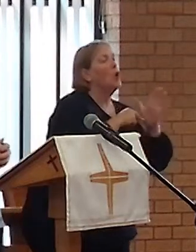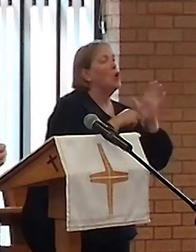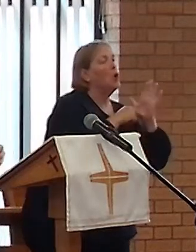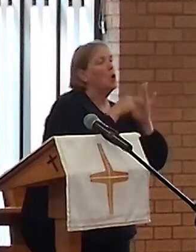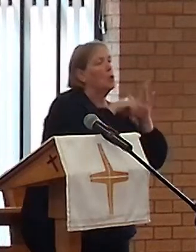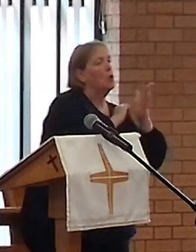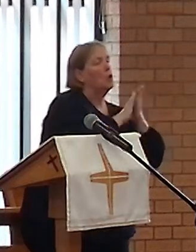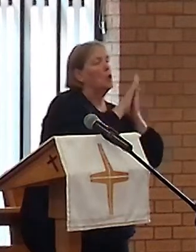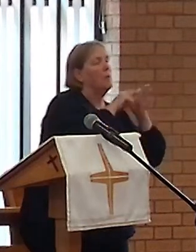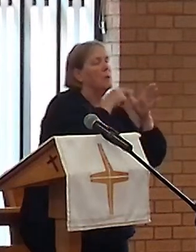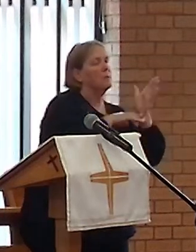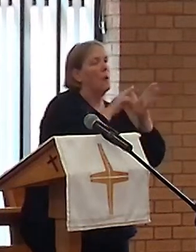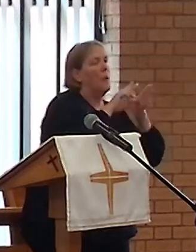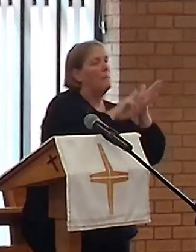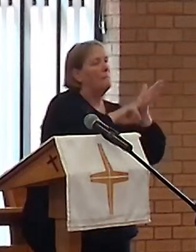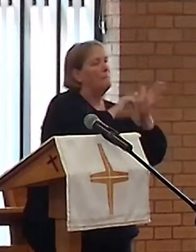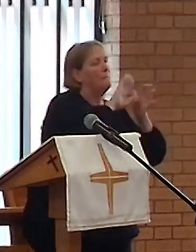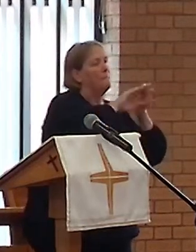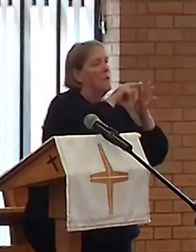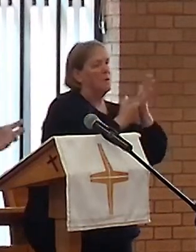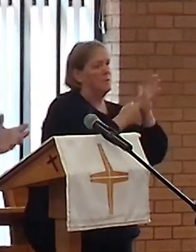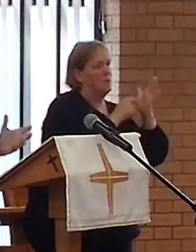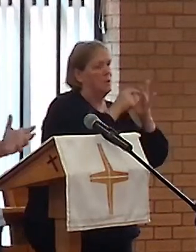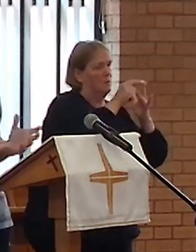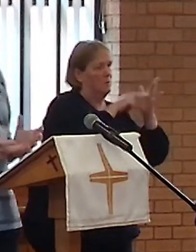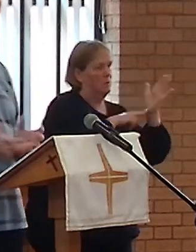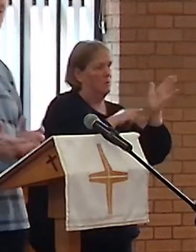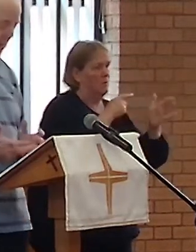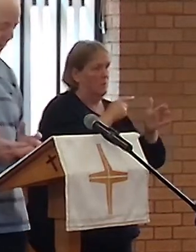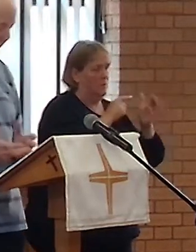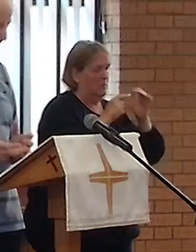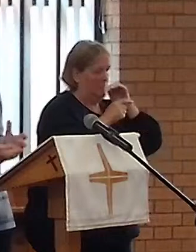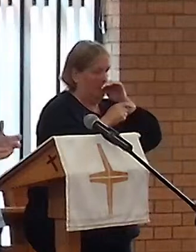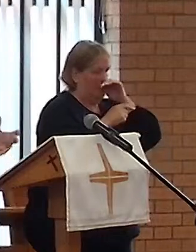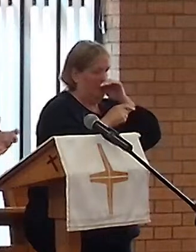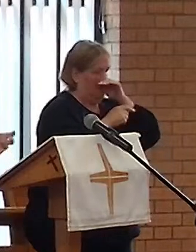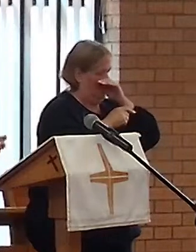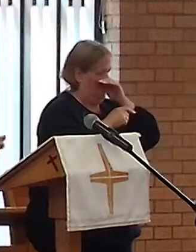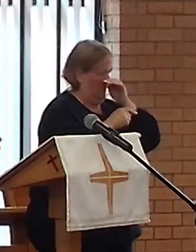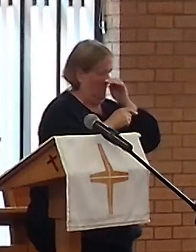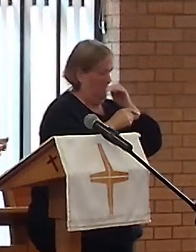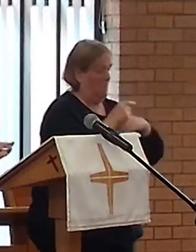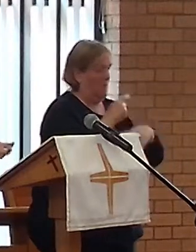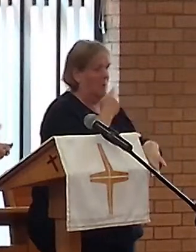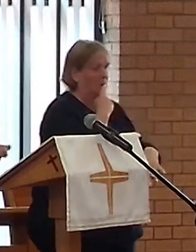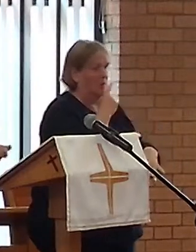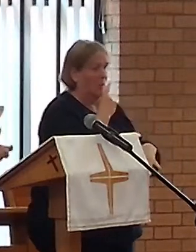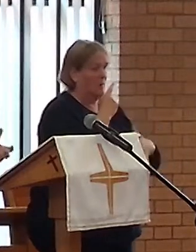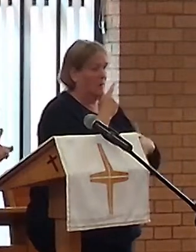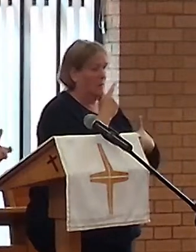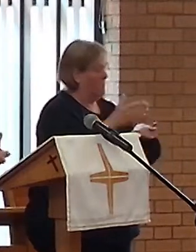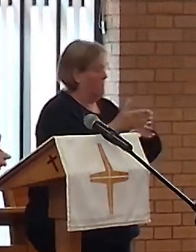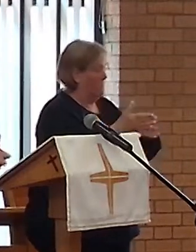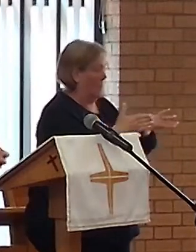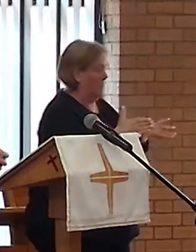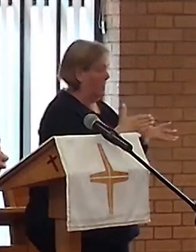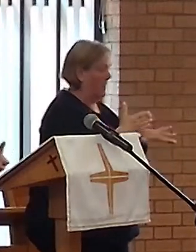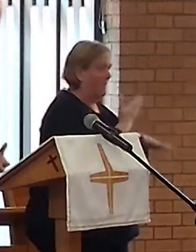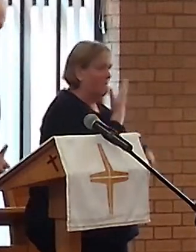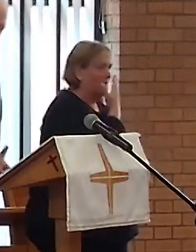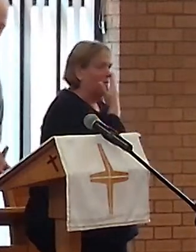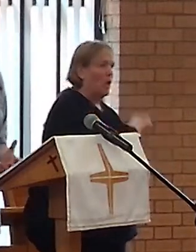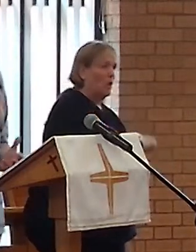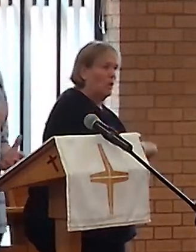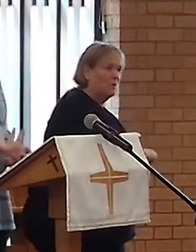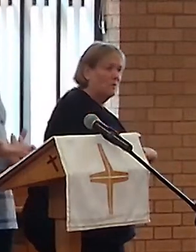this old self. He did this to clarify the meaning of Jesus' words that we are to lose our lives, that we